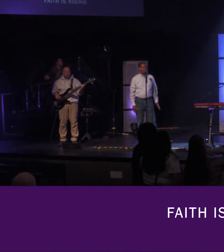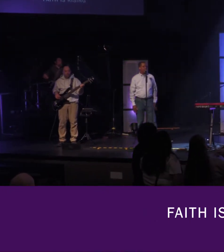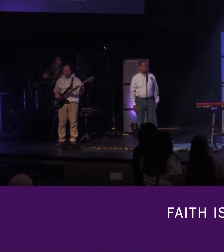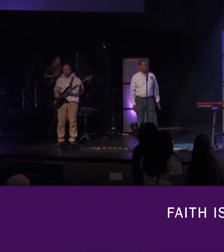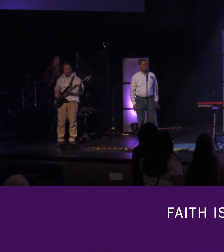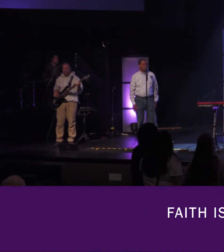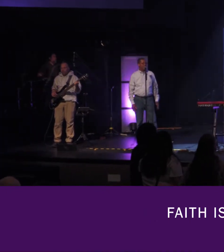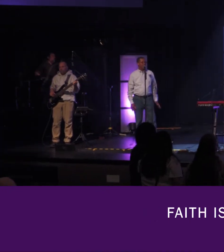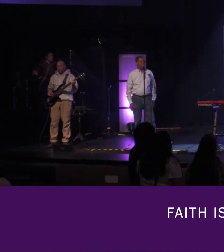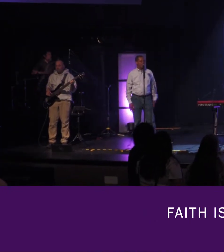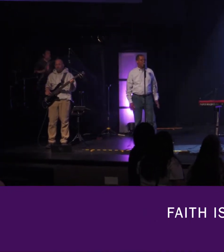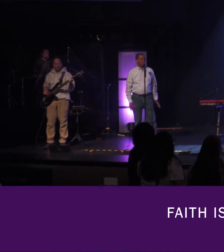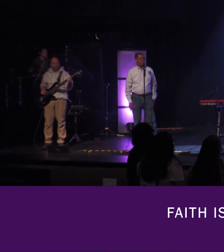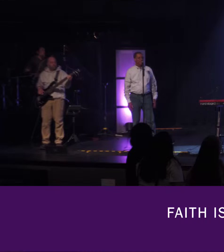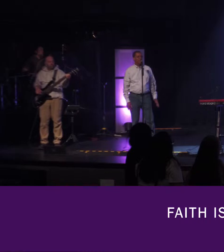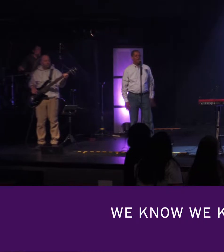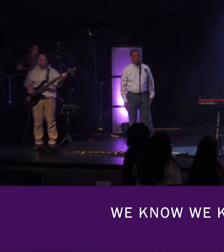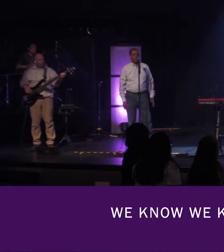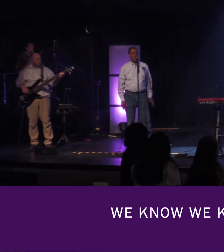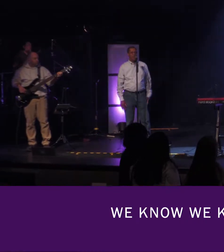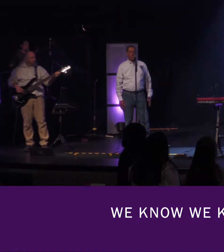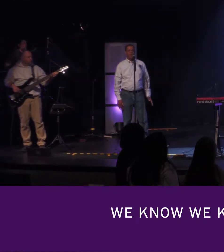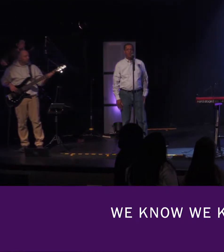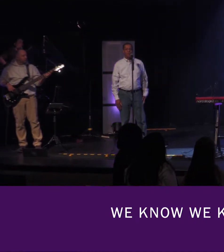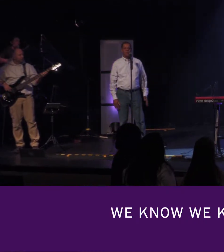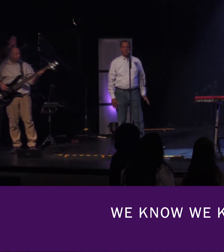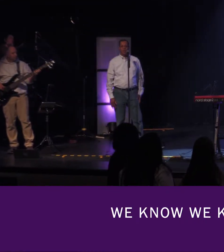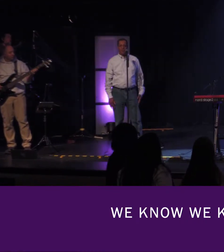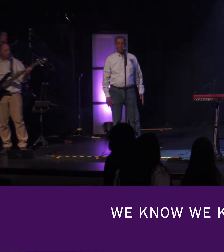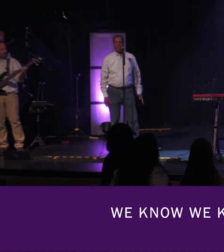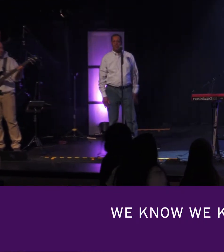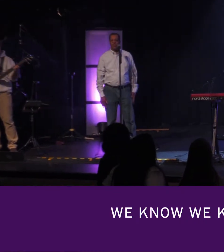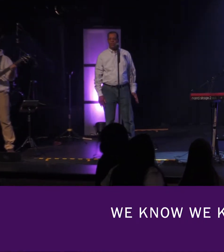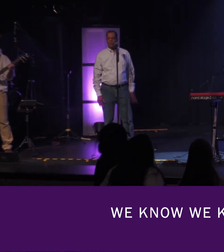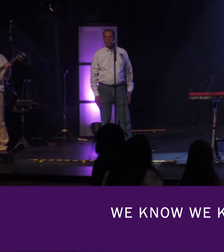faith is rising. We know,